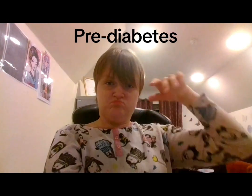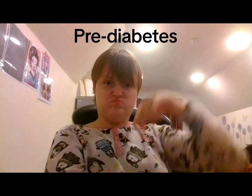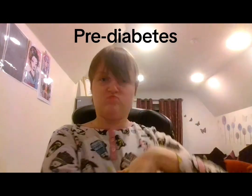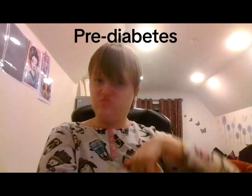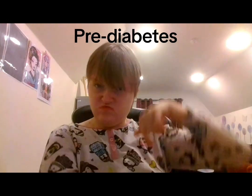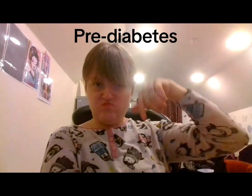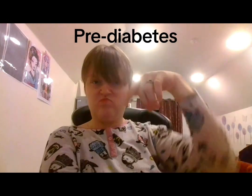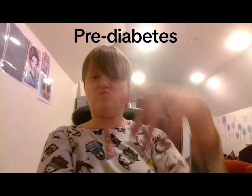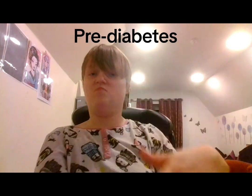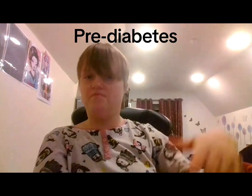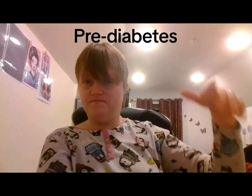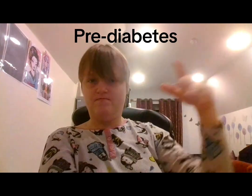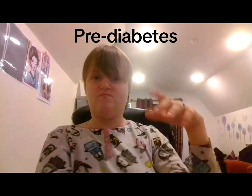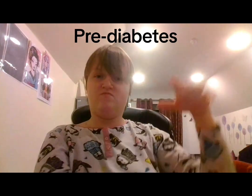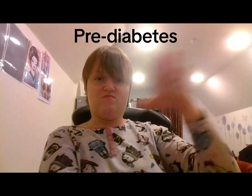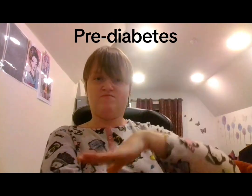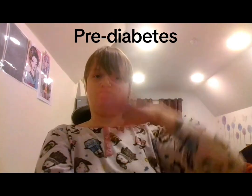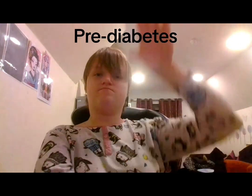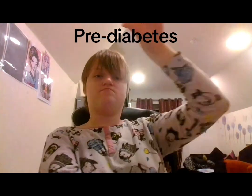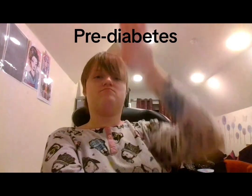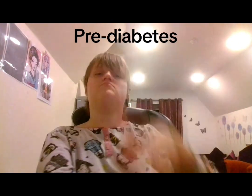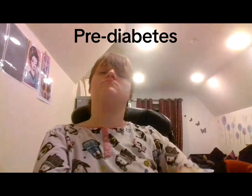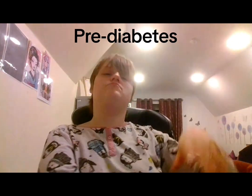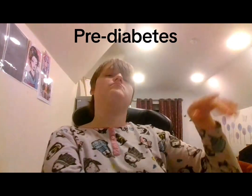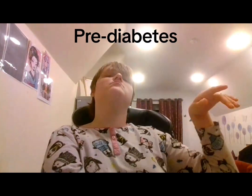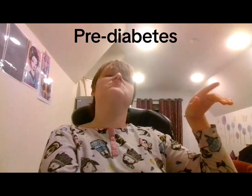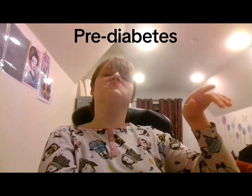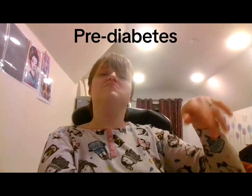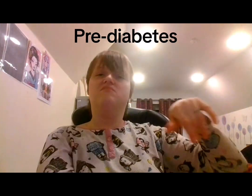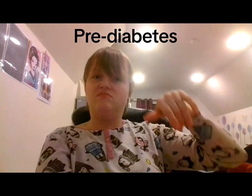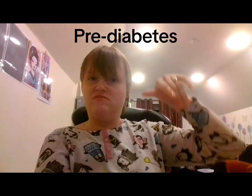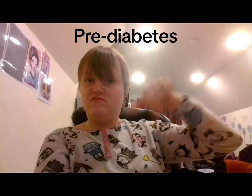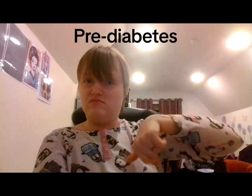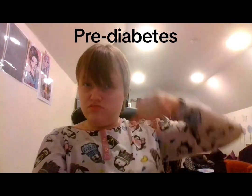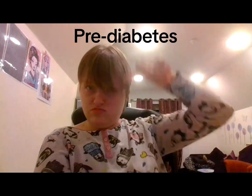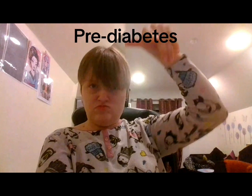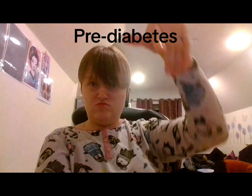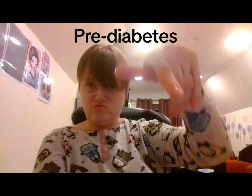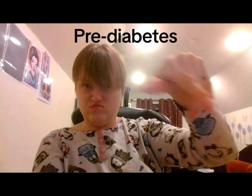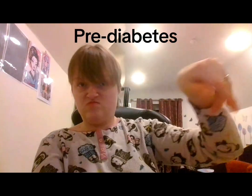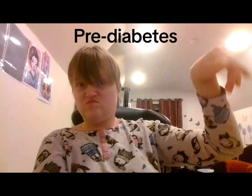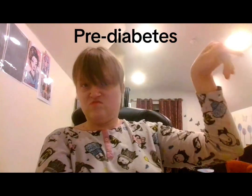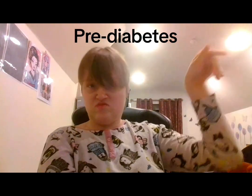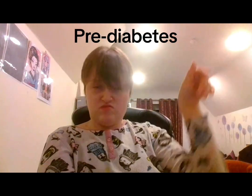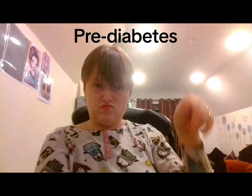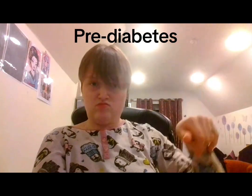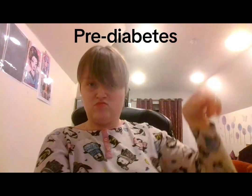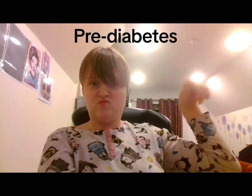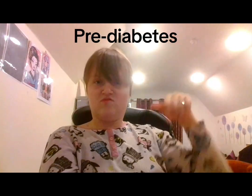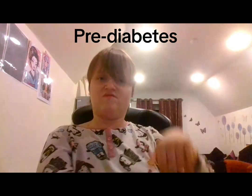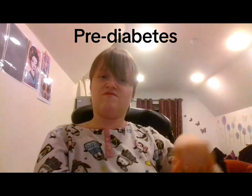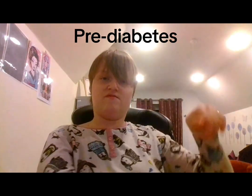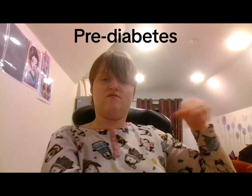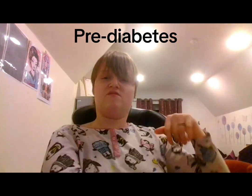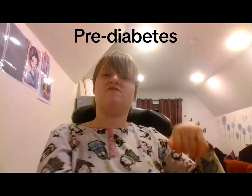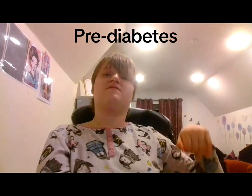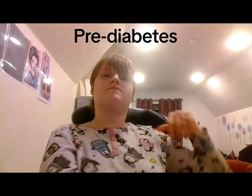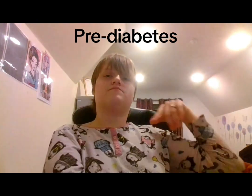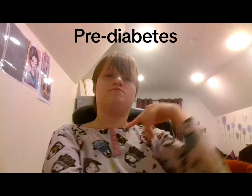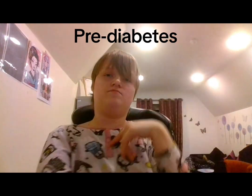with managing your weight, a dietitian can help you. Your GP surgery may